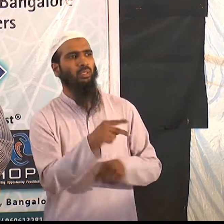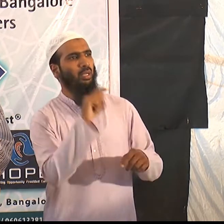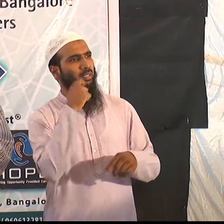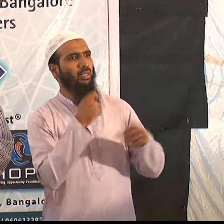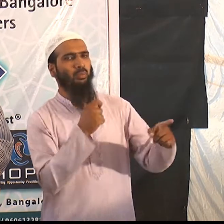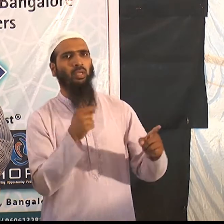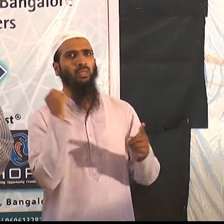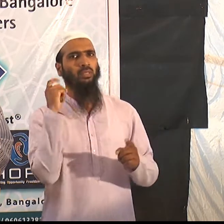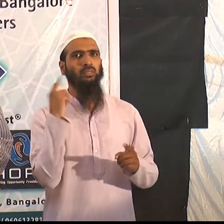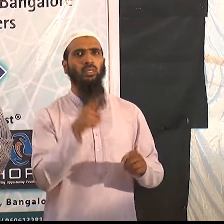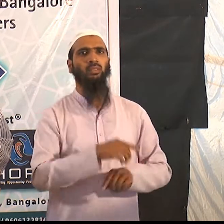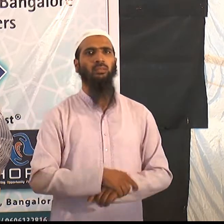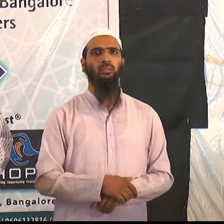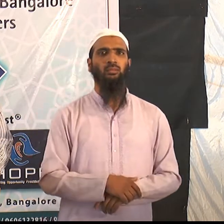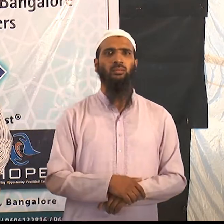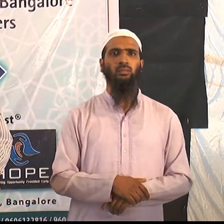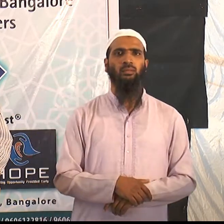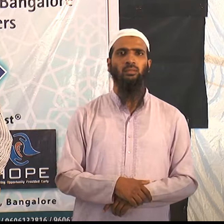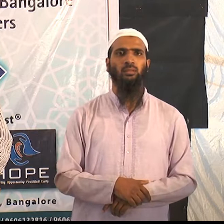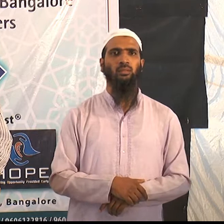That is the beauty of life.